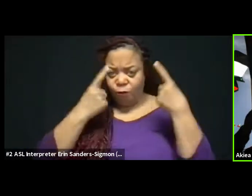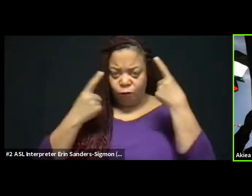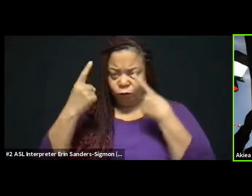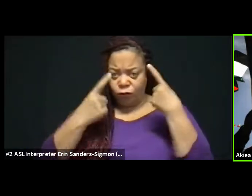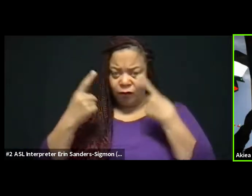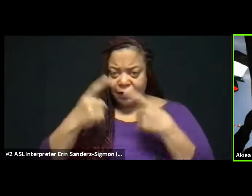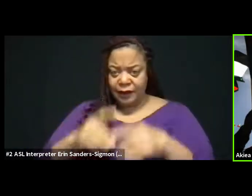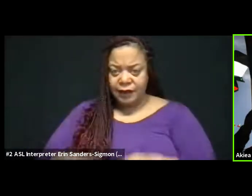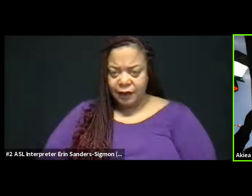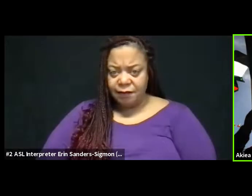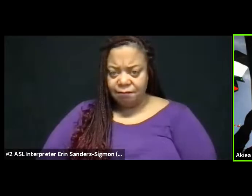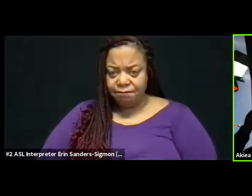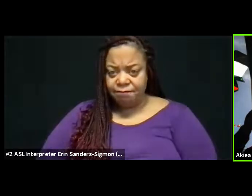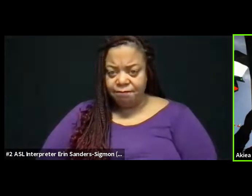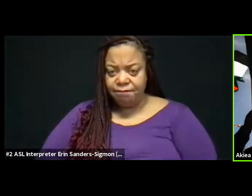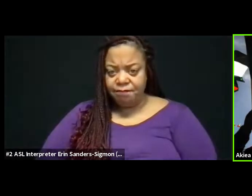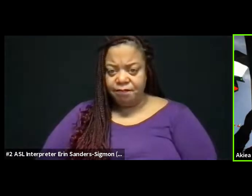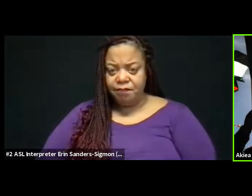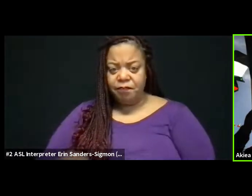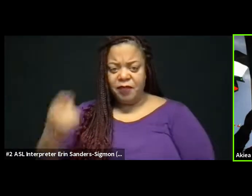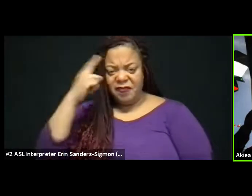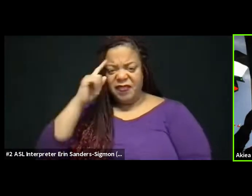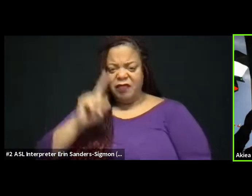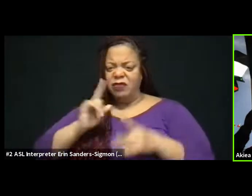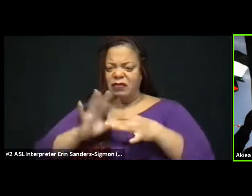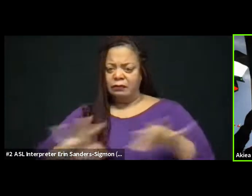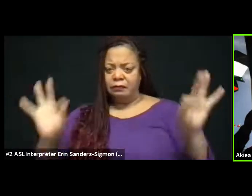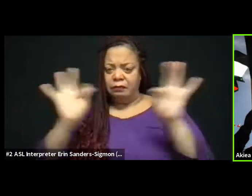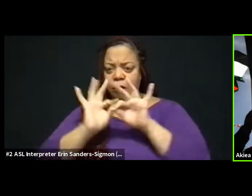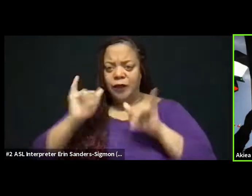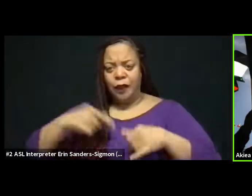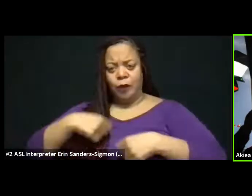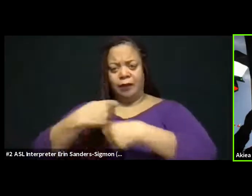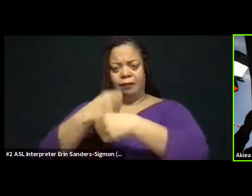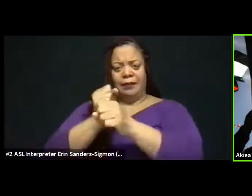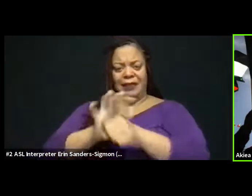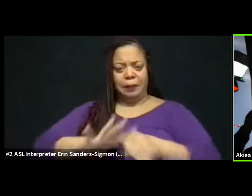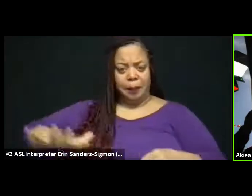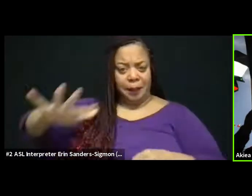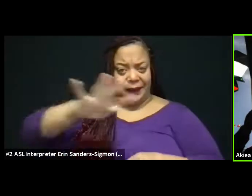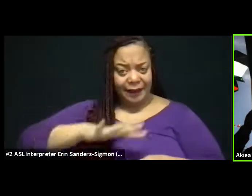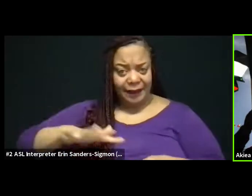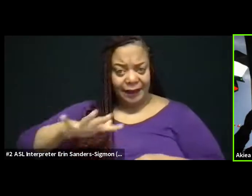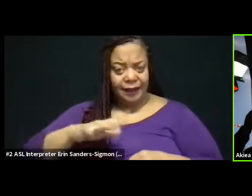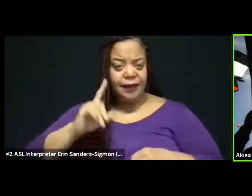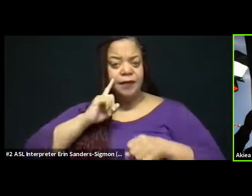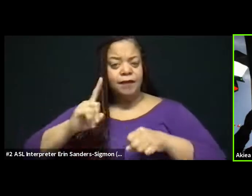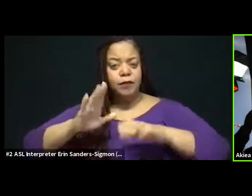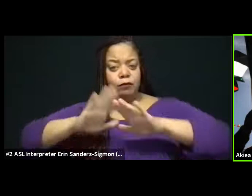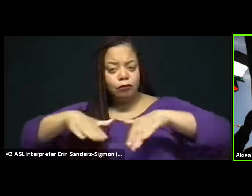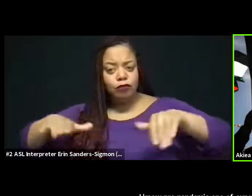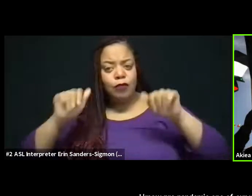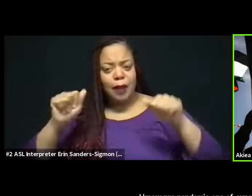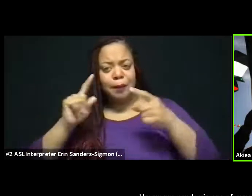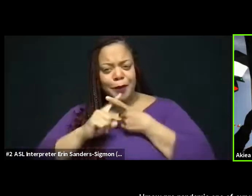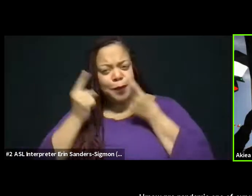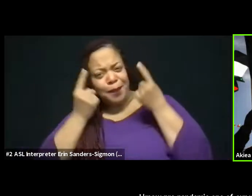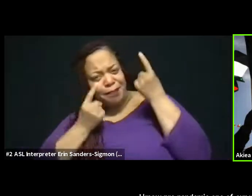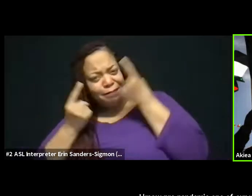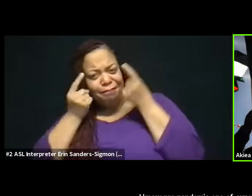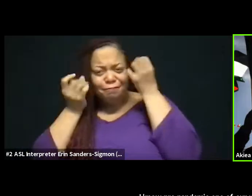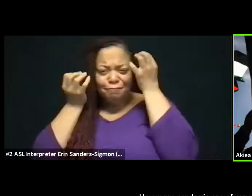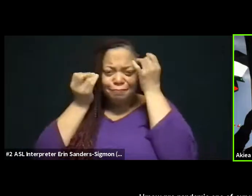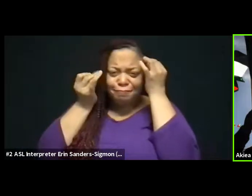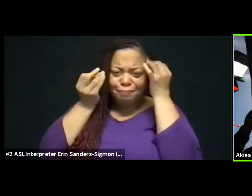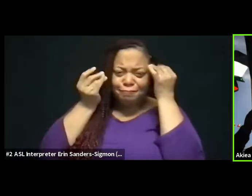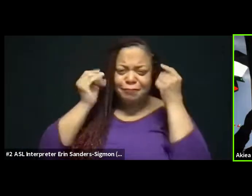I think it's really important that we create space for kids to be able to wonder about, you know,